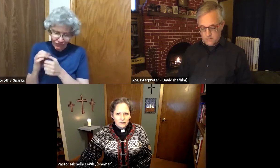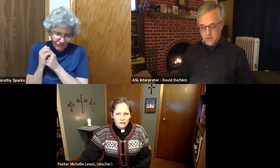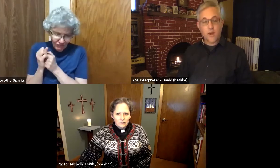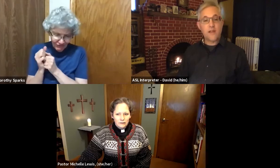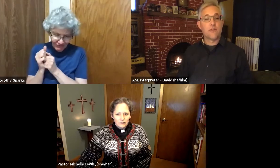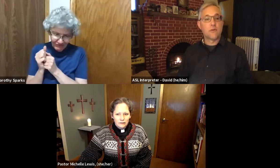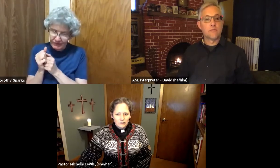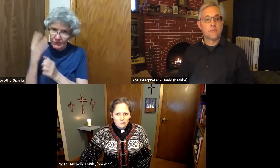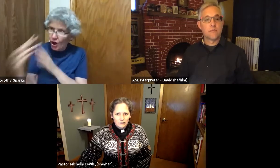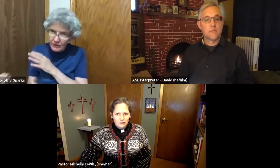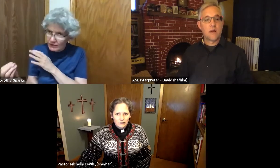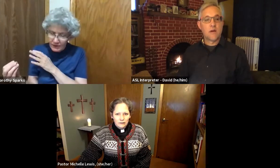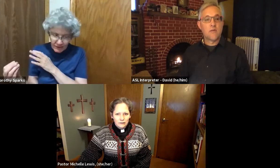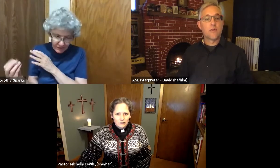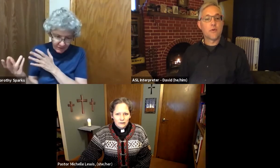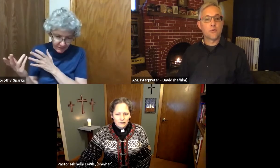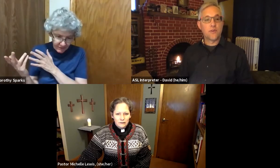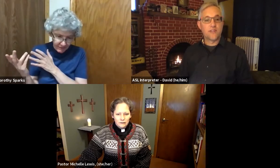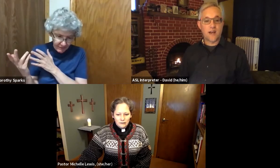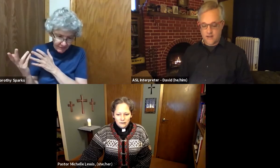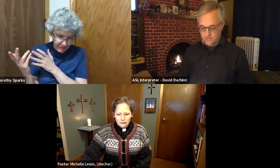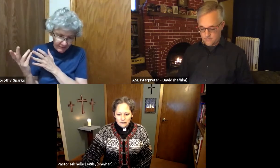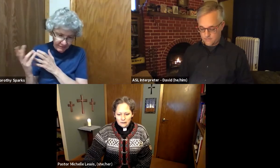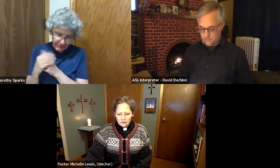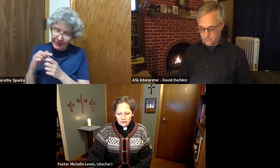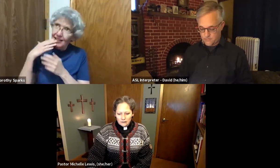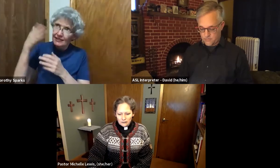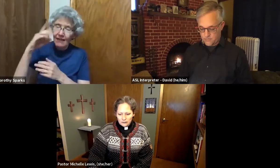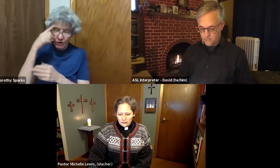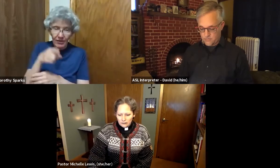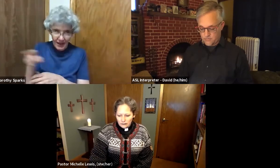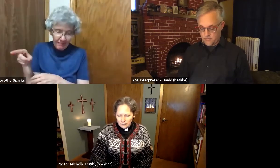We can be grateful for those who have died.